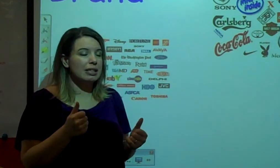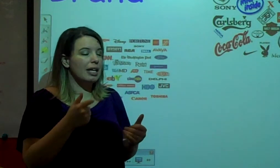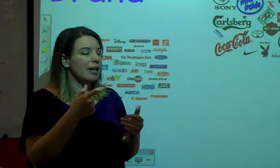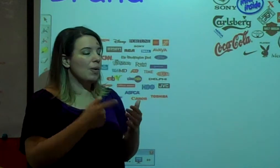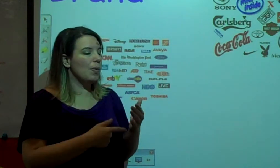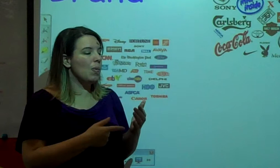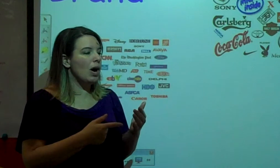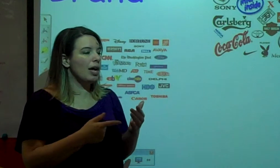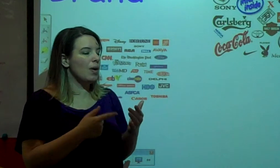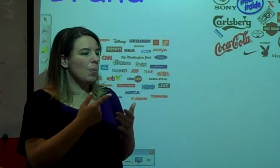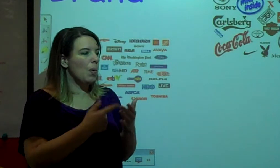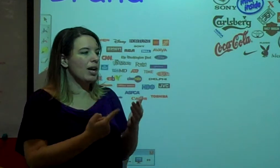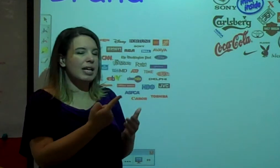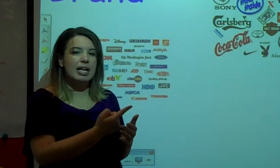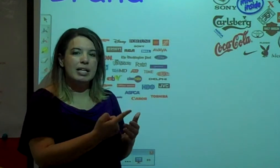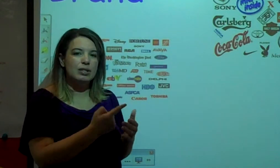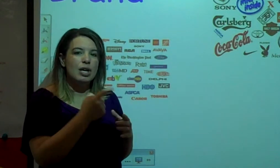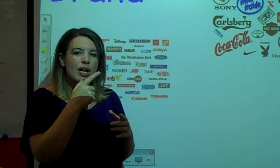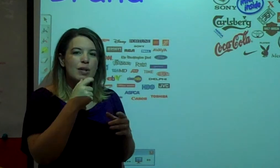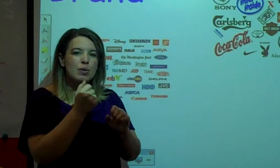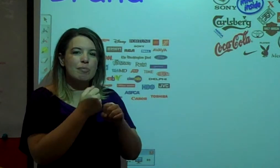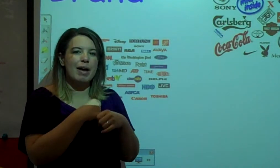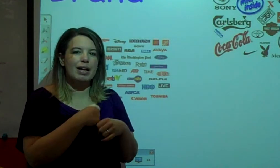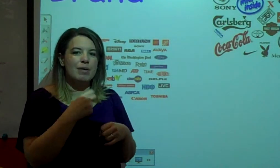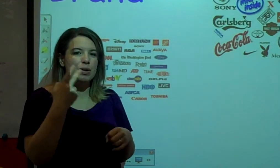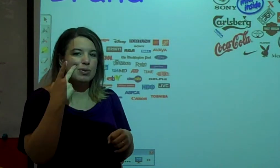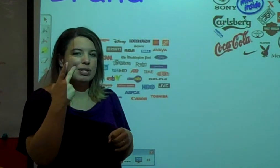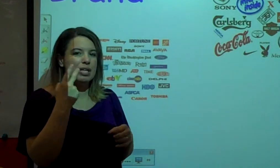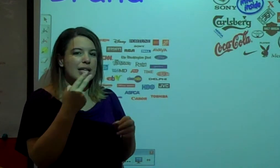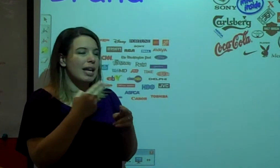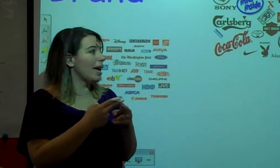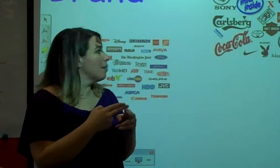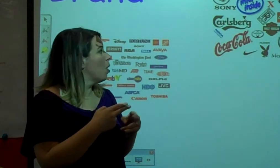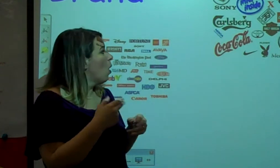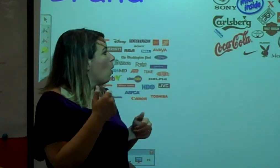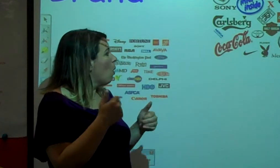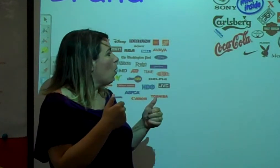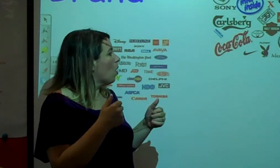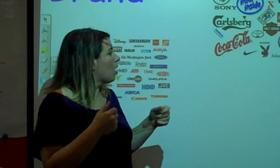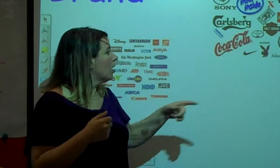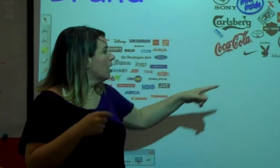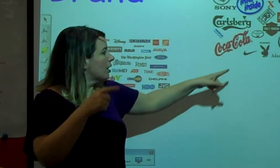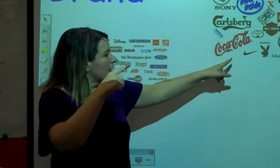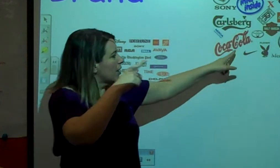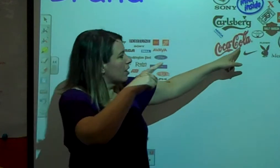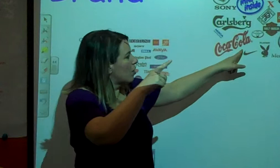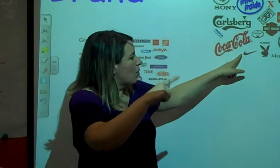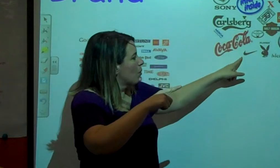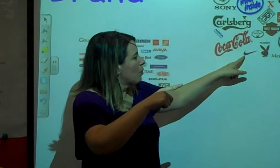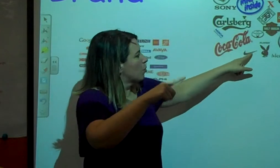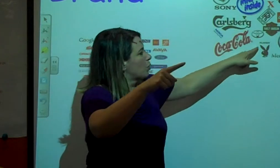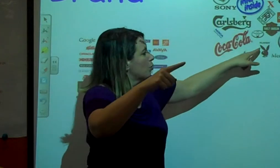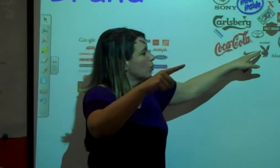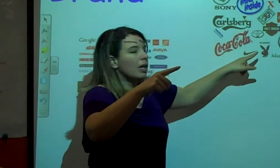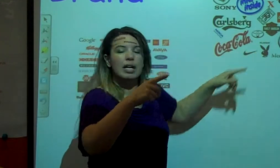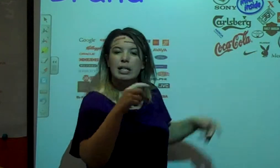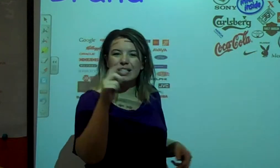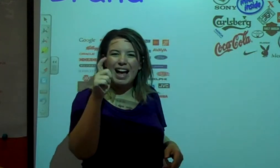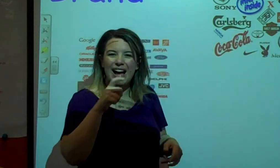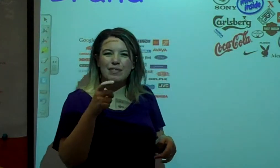immediately what it is and who made it when you see the name. Or like the little, doesn't have to